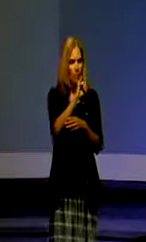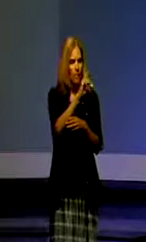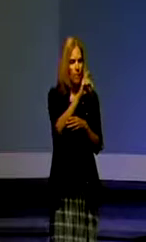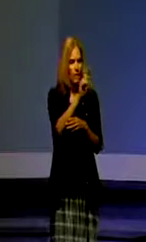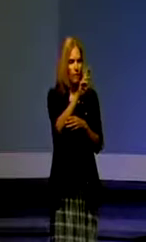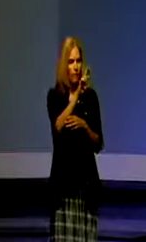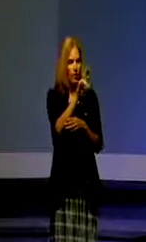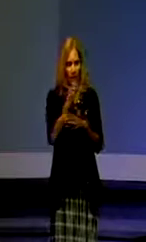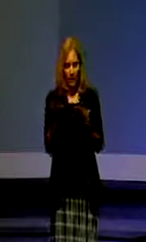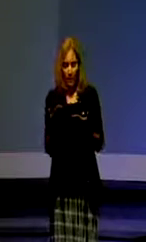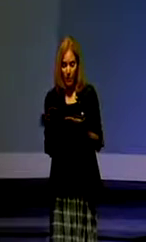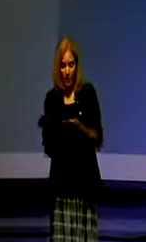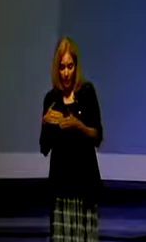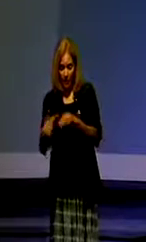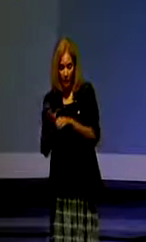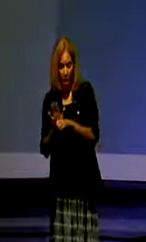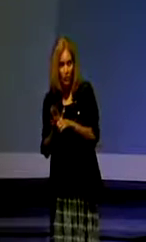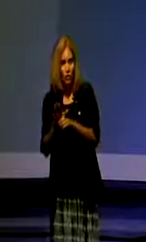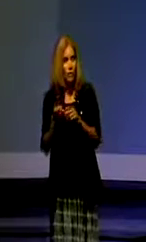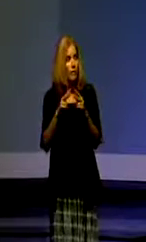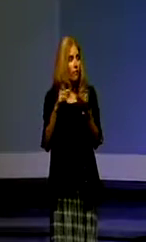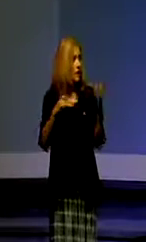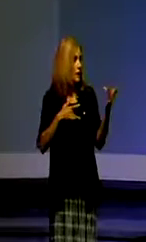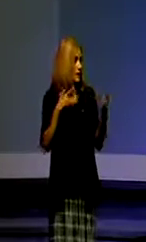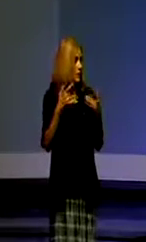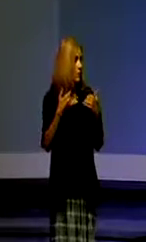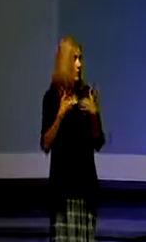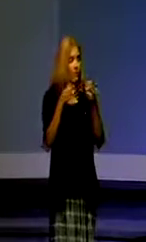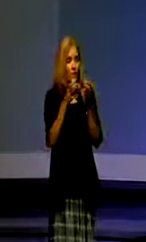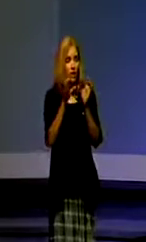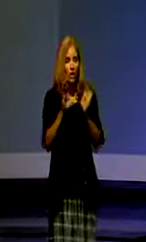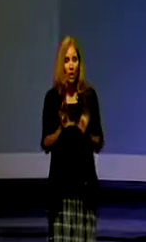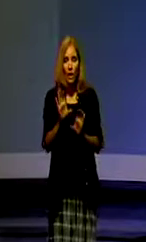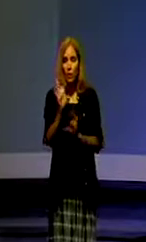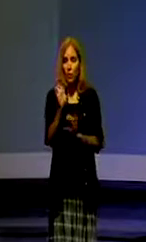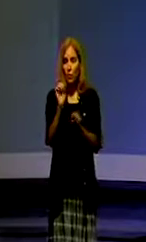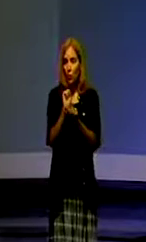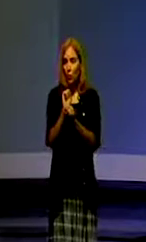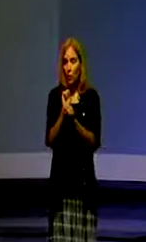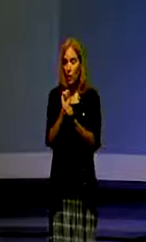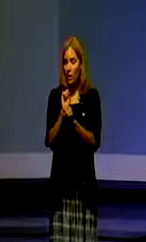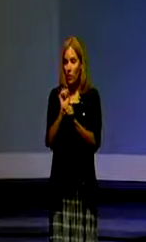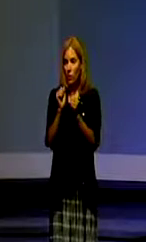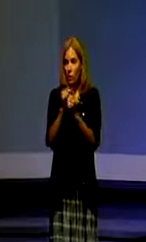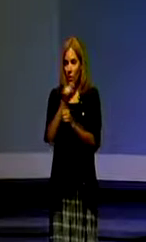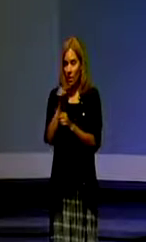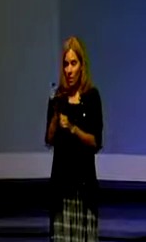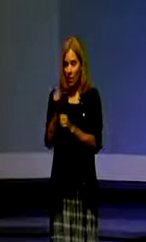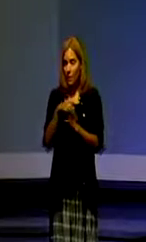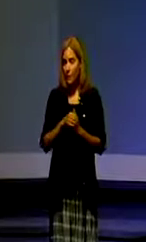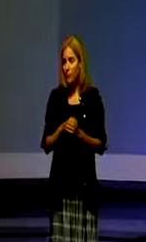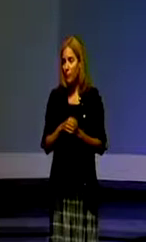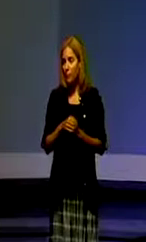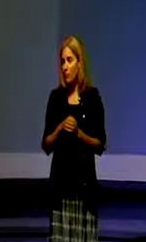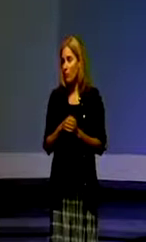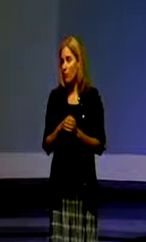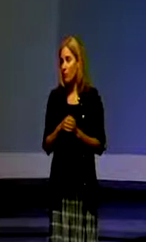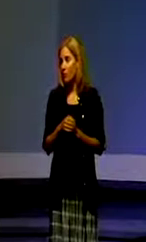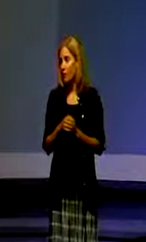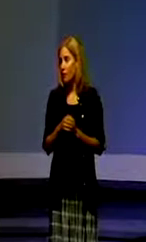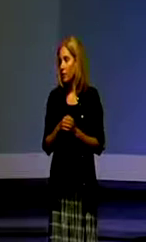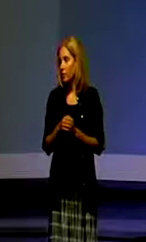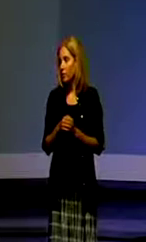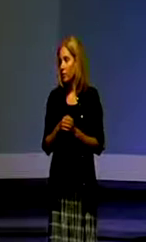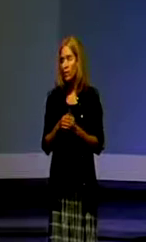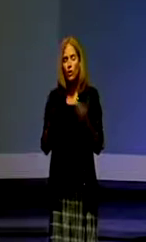some down here in our area. So it's very exciting that we have the chance to work alongside of them. So